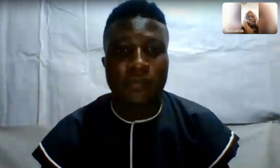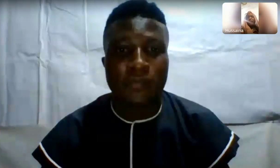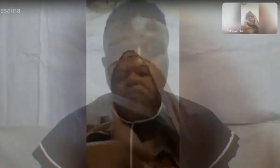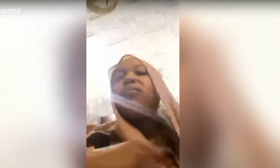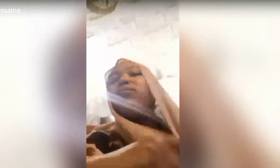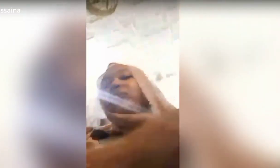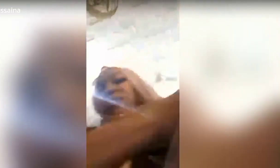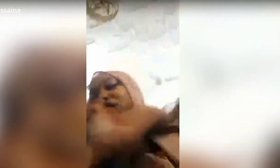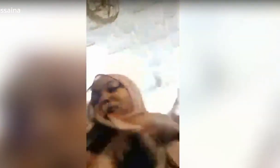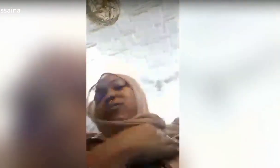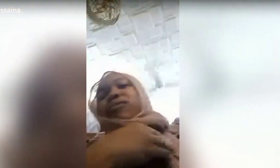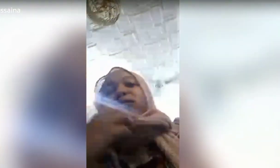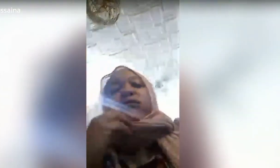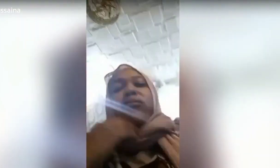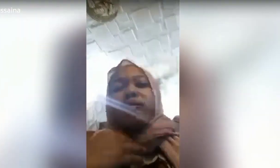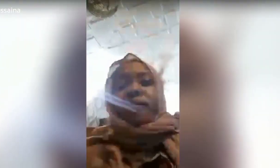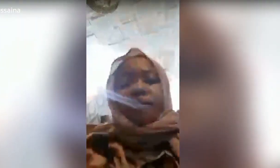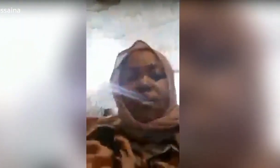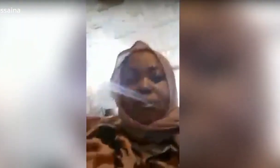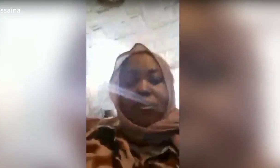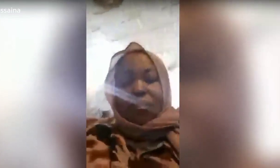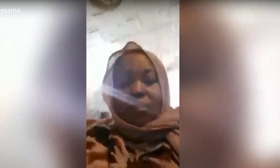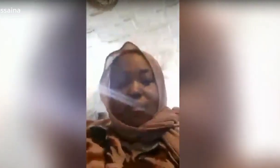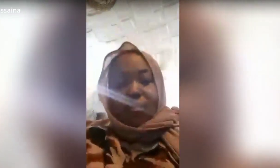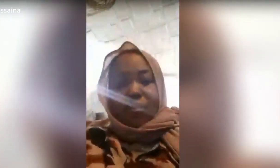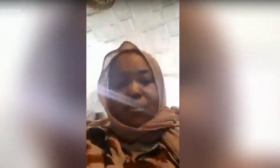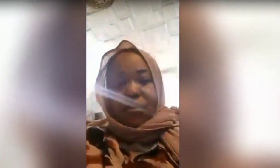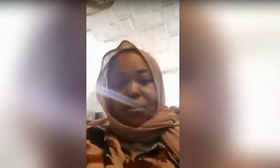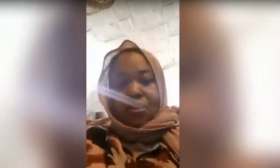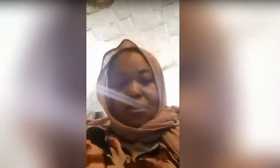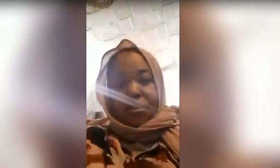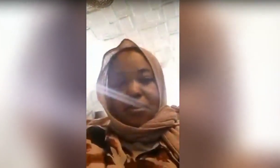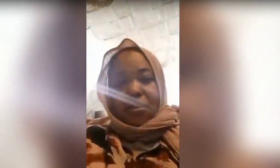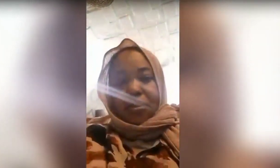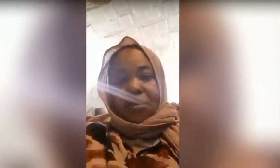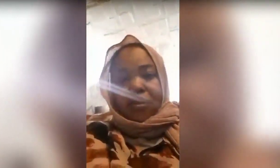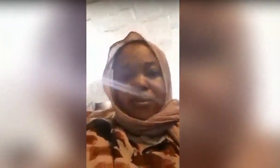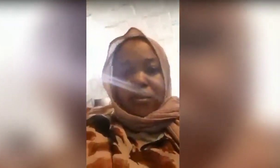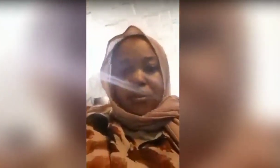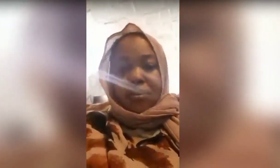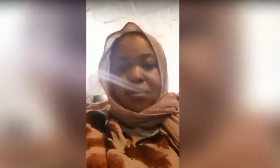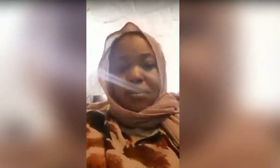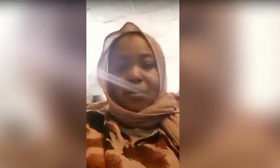So let's start from the first one. A.